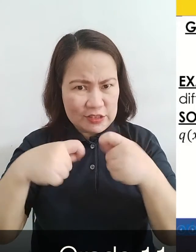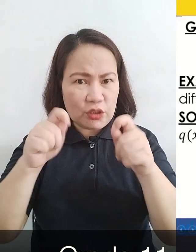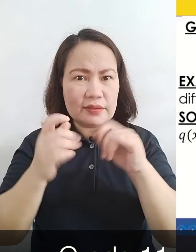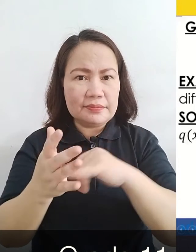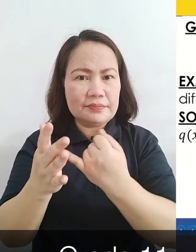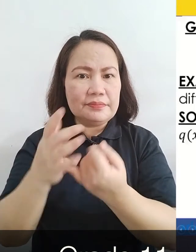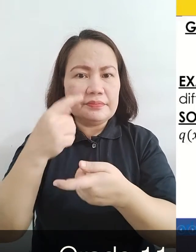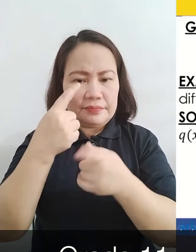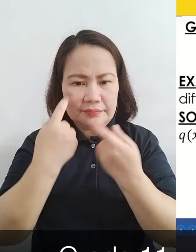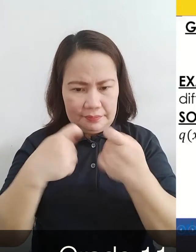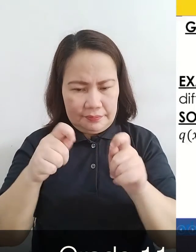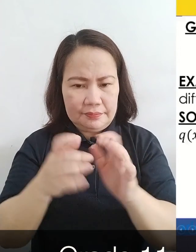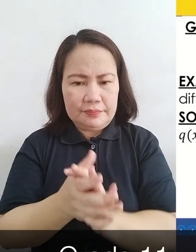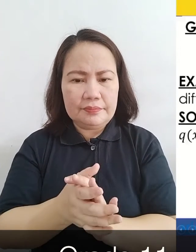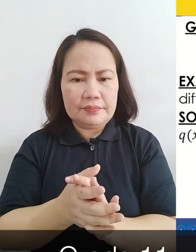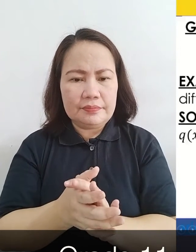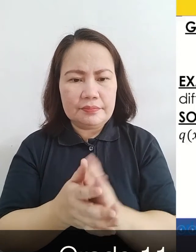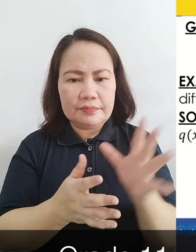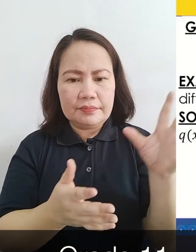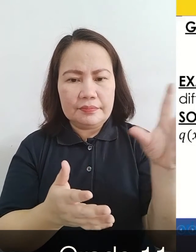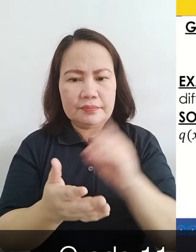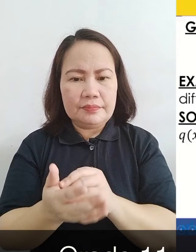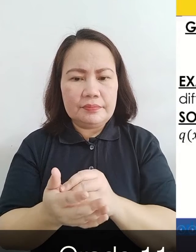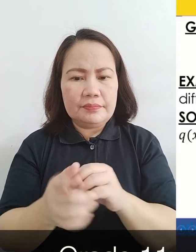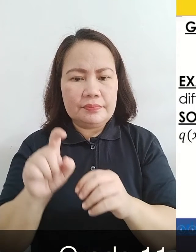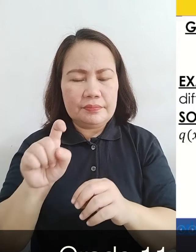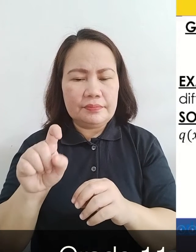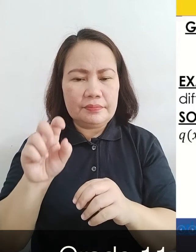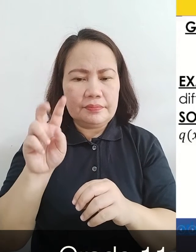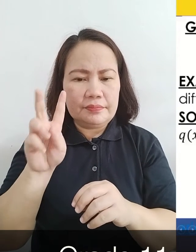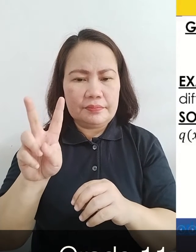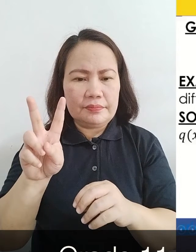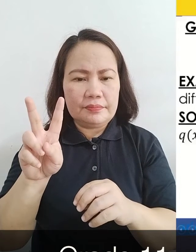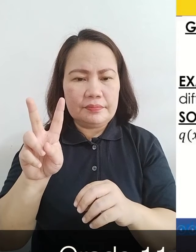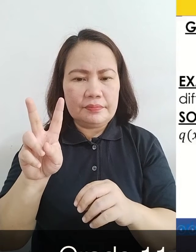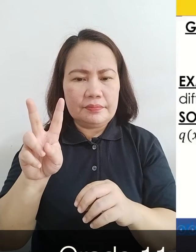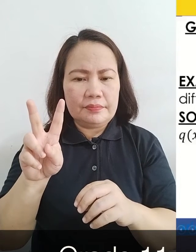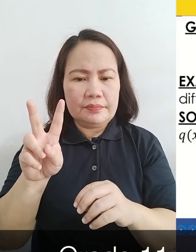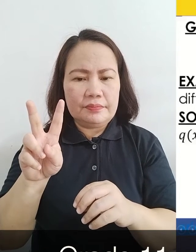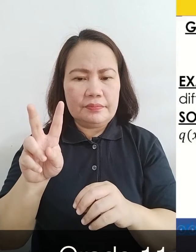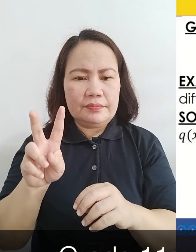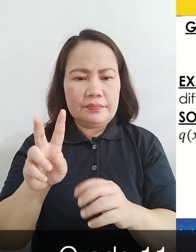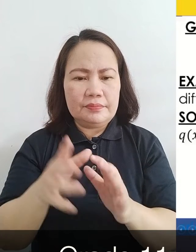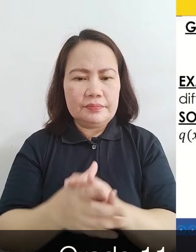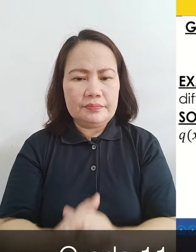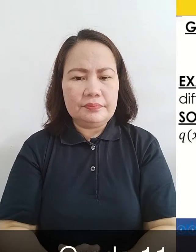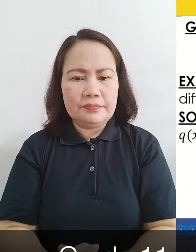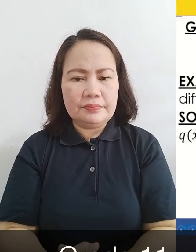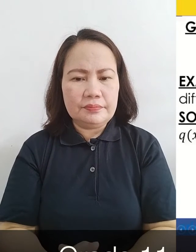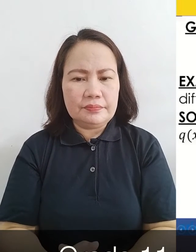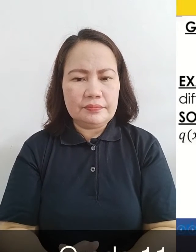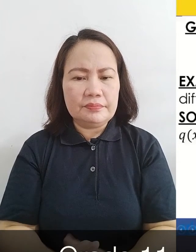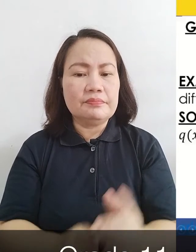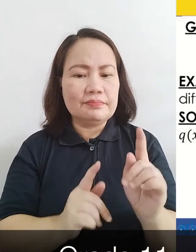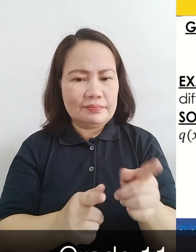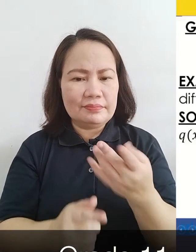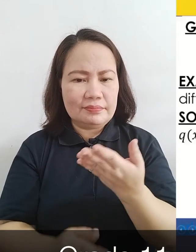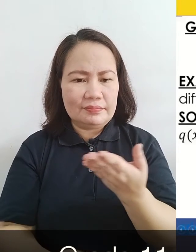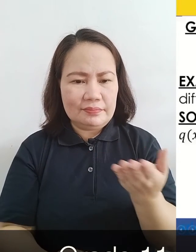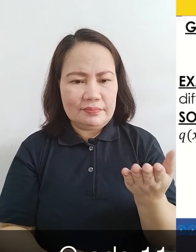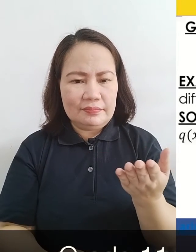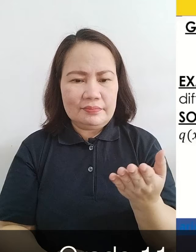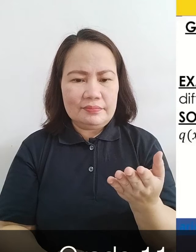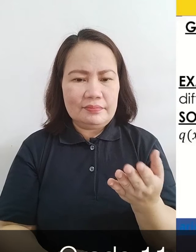So, copy x squared, no? Negative 2x plus 2x cancel. So, the answer is x squared plus 3. So,